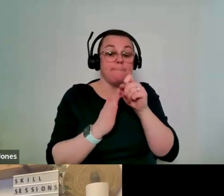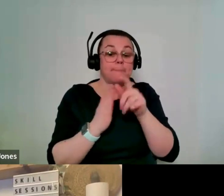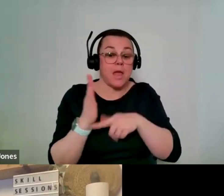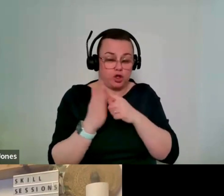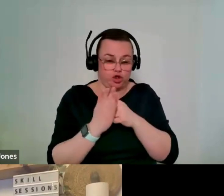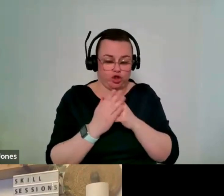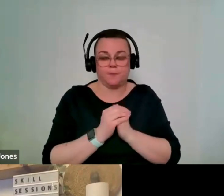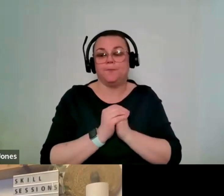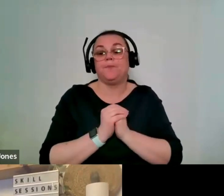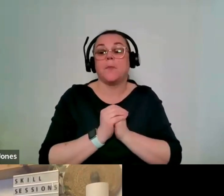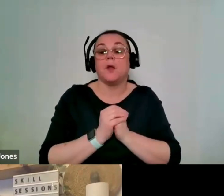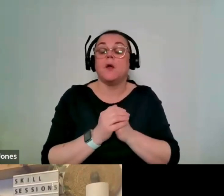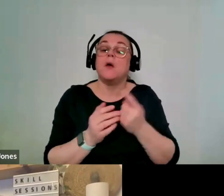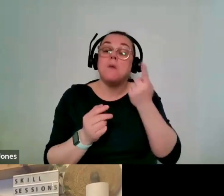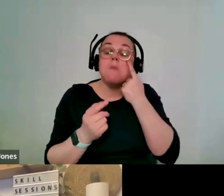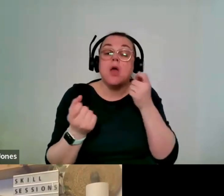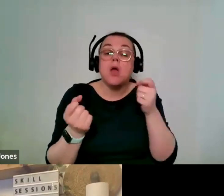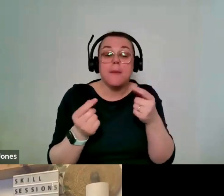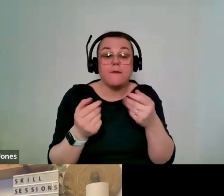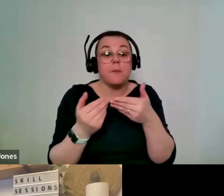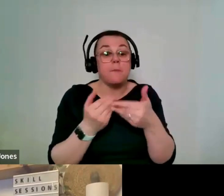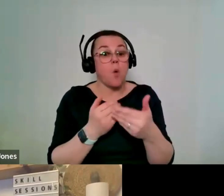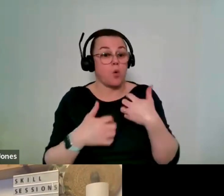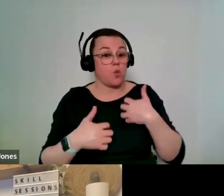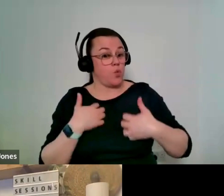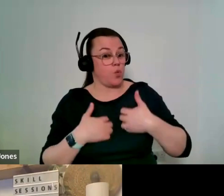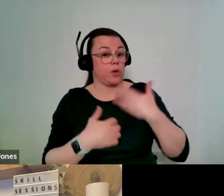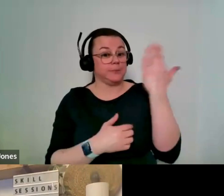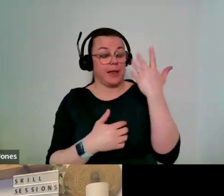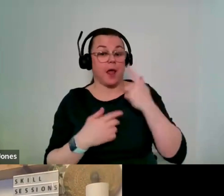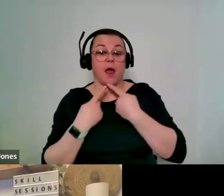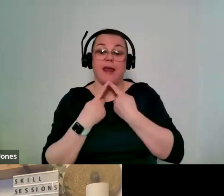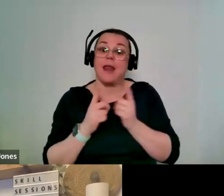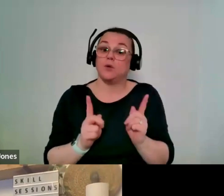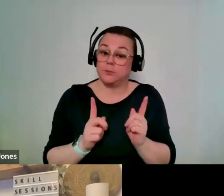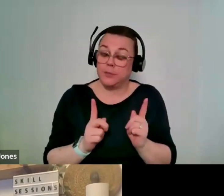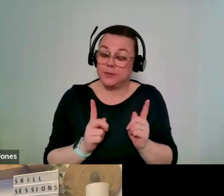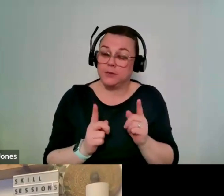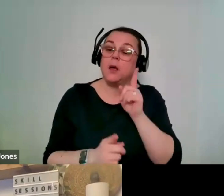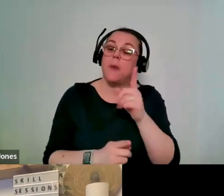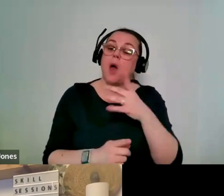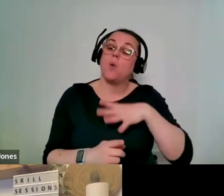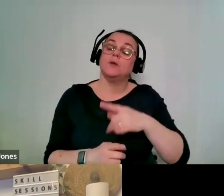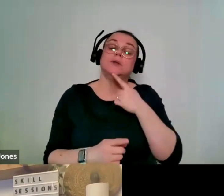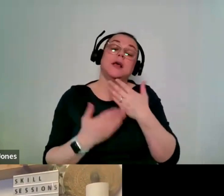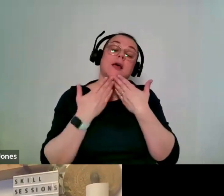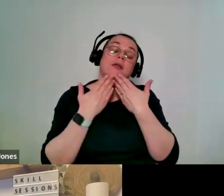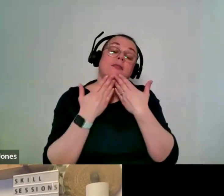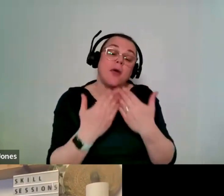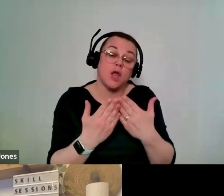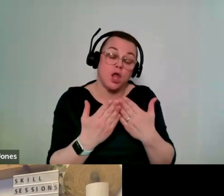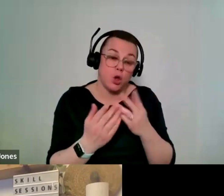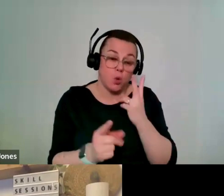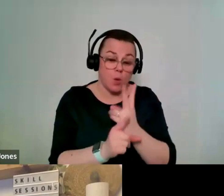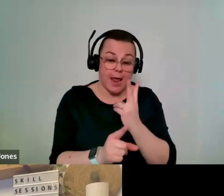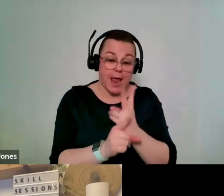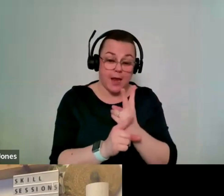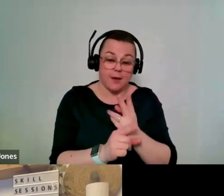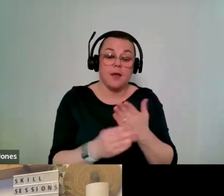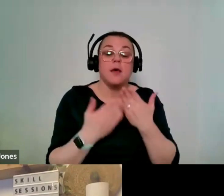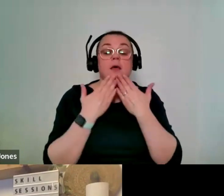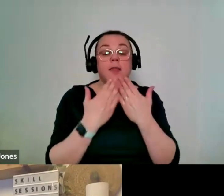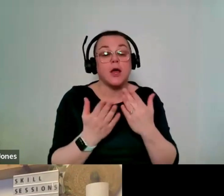on your emails for more exciting speaker announcements coming soon. But I just want to say thank you once again. Thank you so